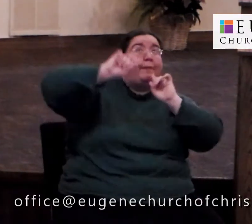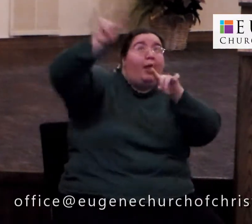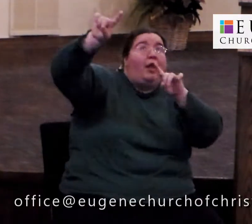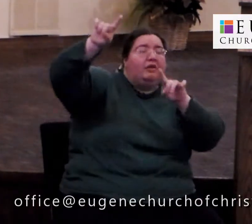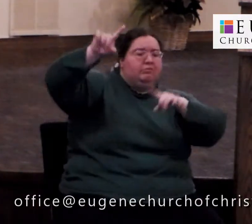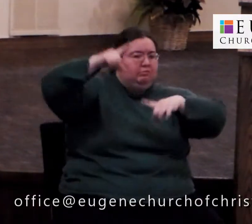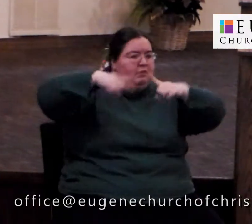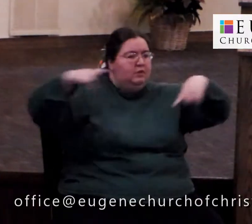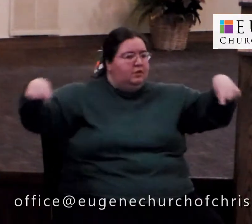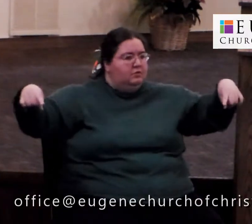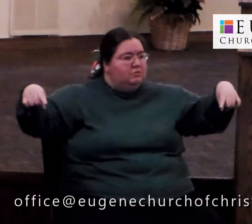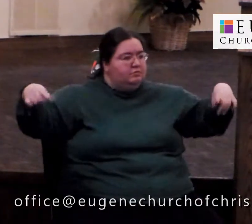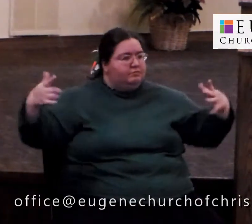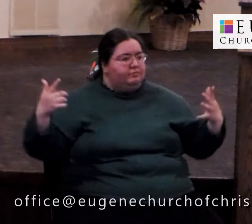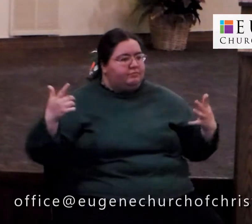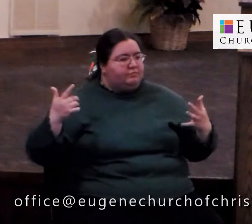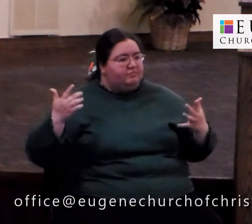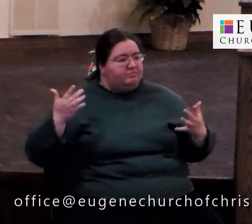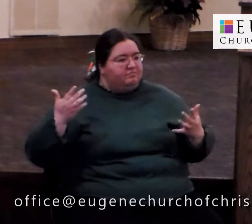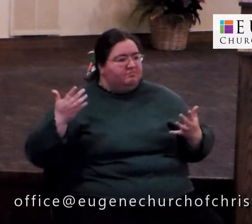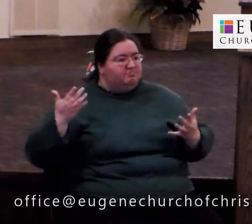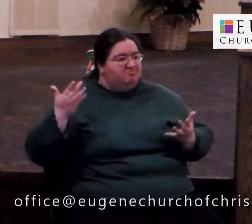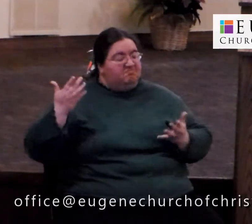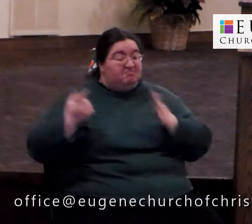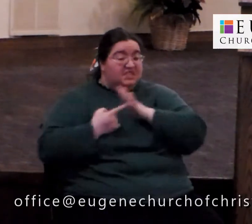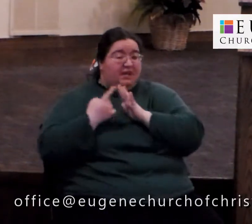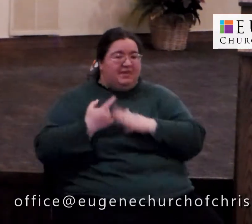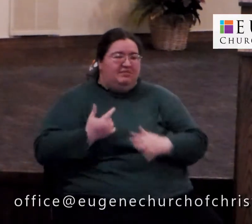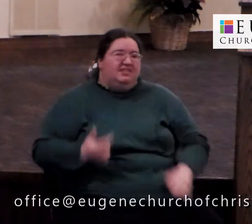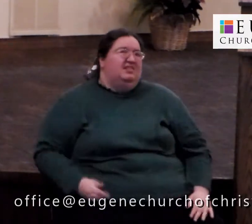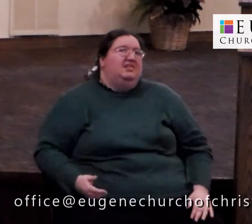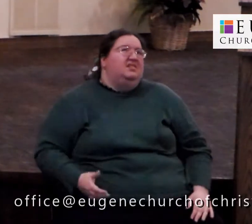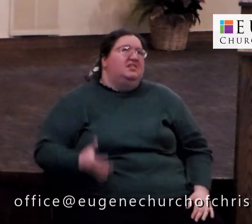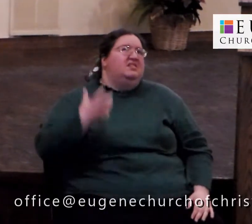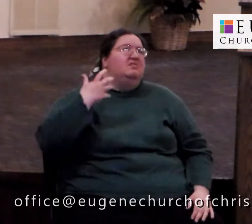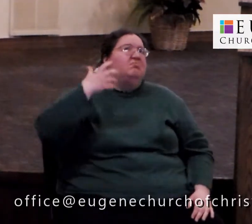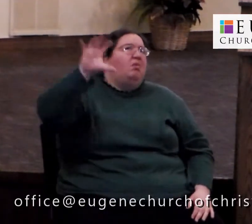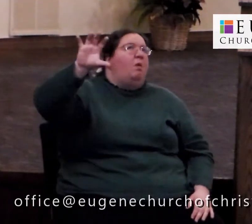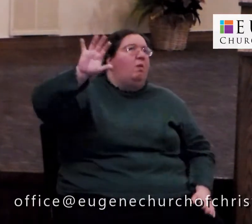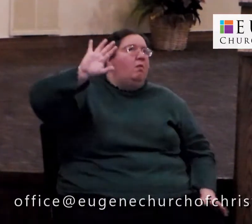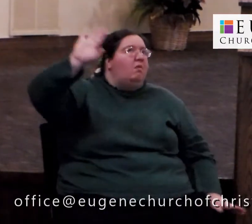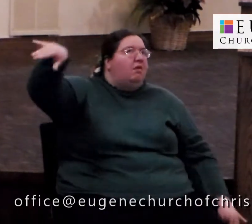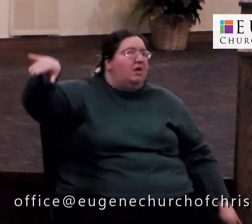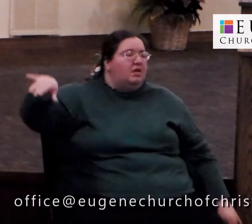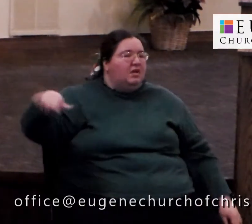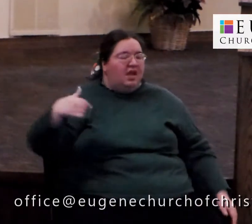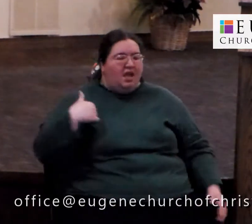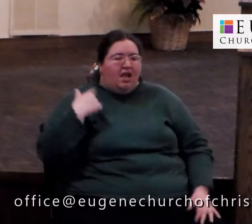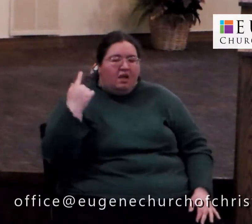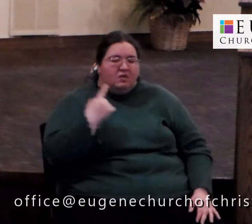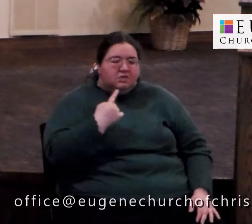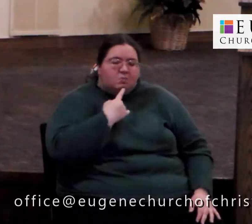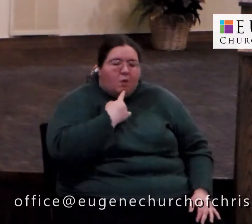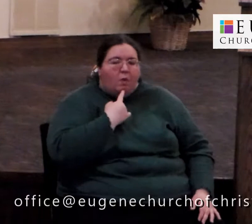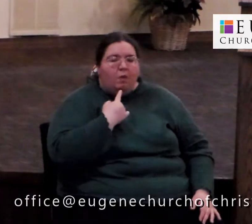this morning to respond to God in any number of ways. We can respond the way that so many have over the course of time, and maybe we have at times, which is, I just don't want anything to do with